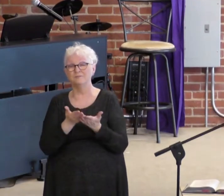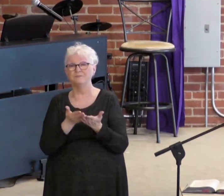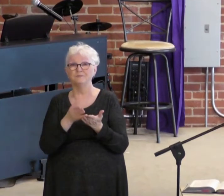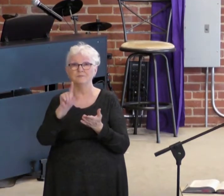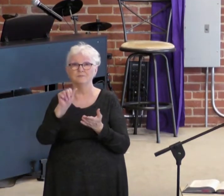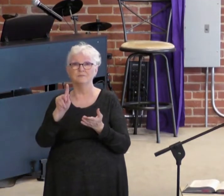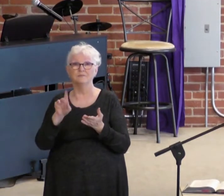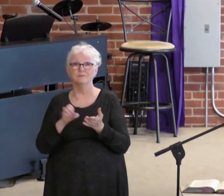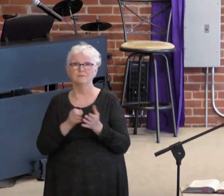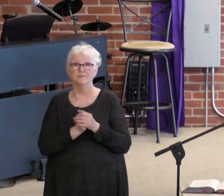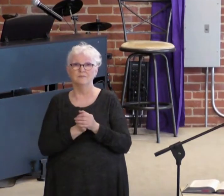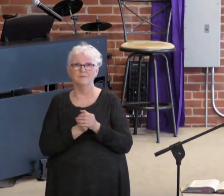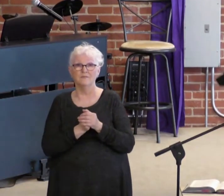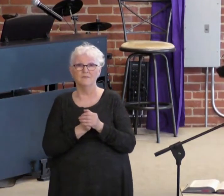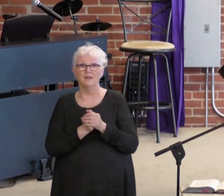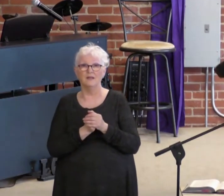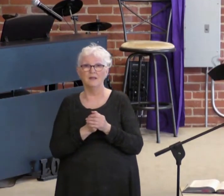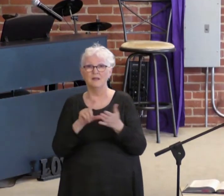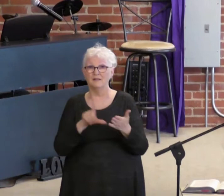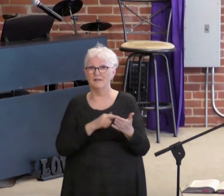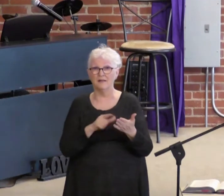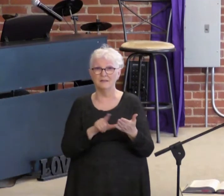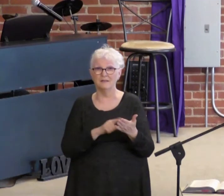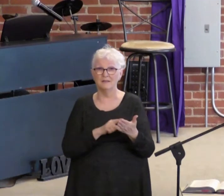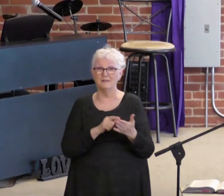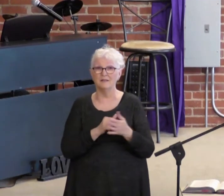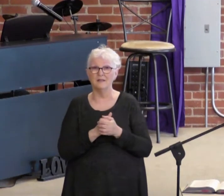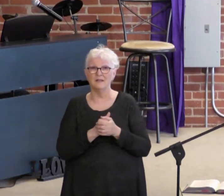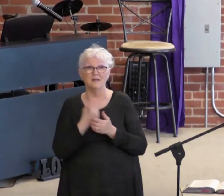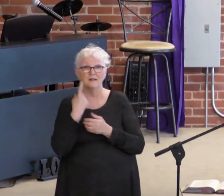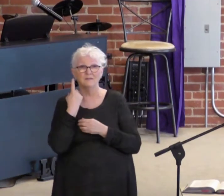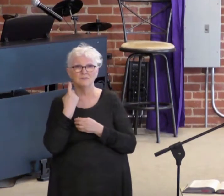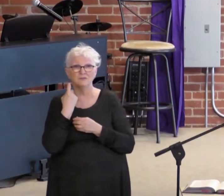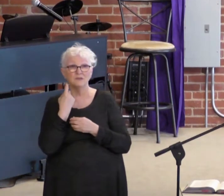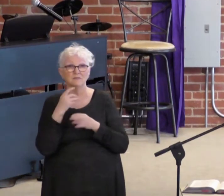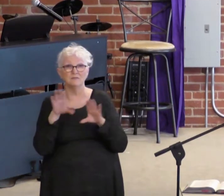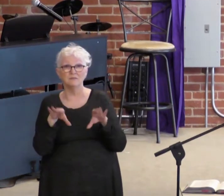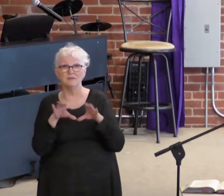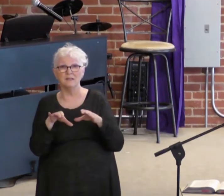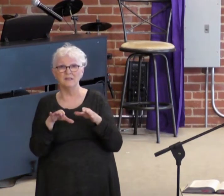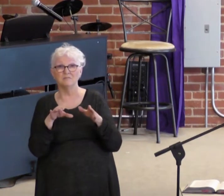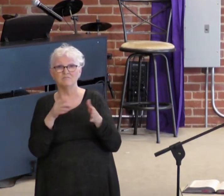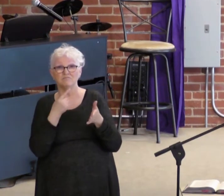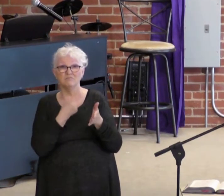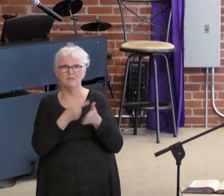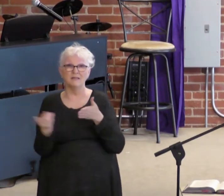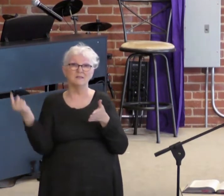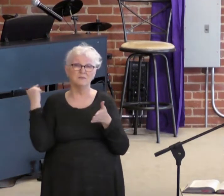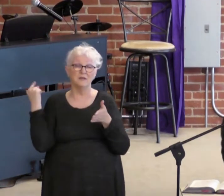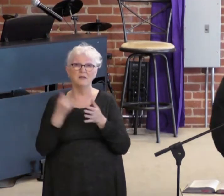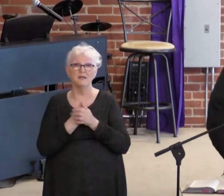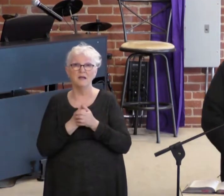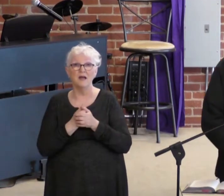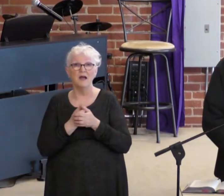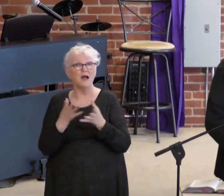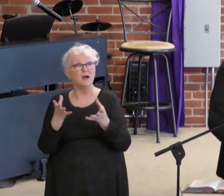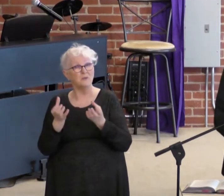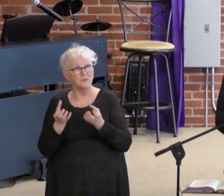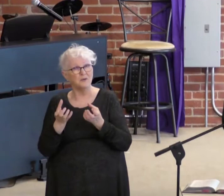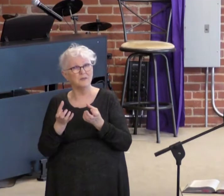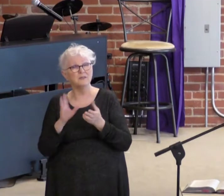Landon, I know you just did this last week, but before we leave today, I want you to do He Came Looking for Me, because this